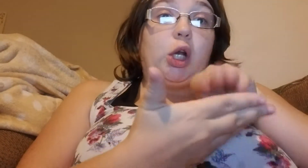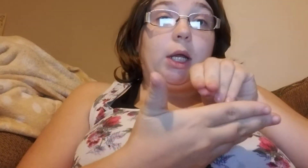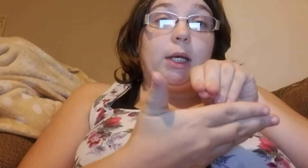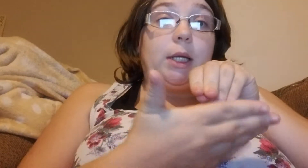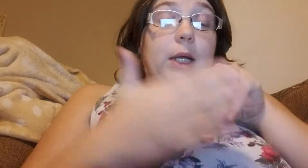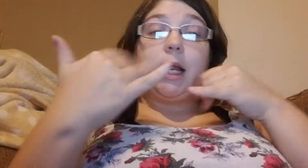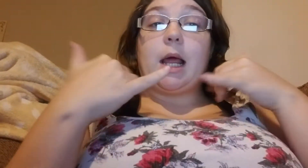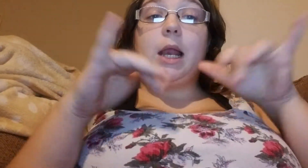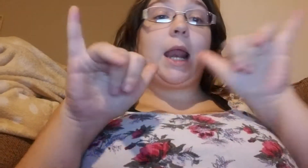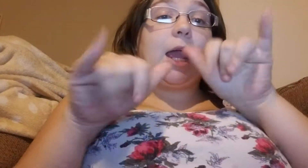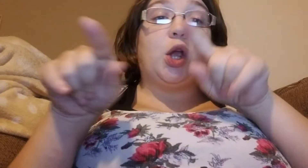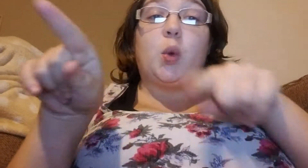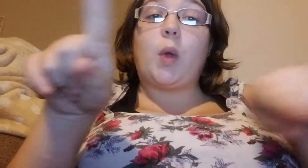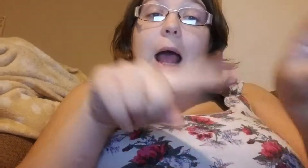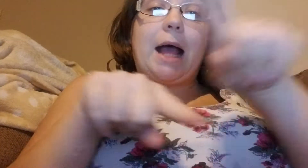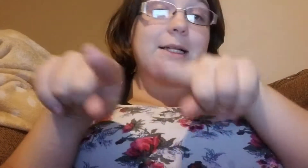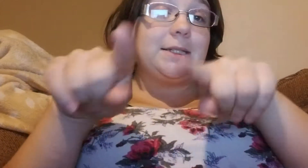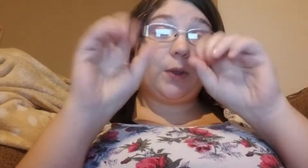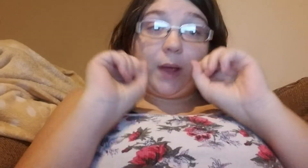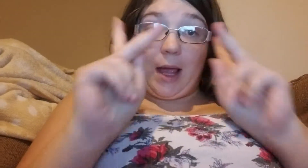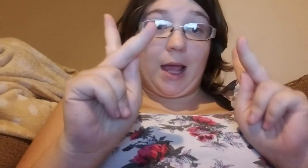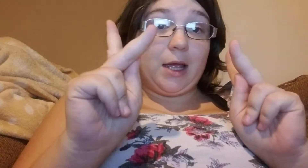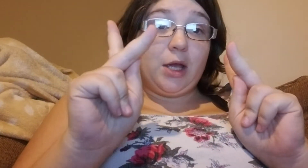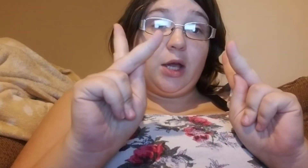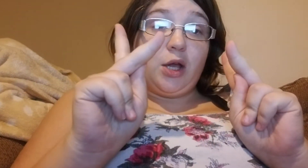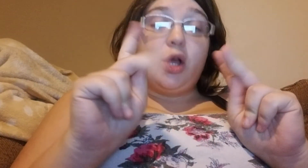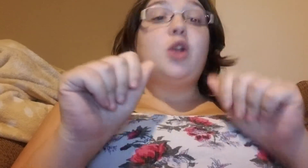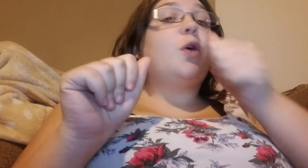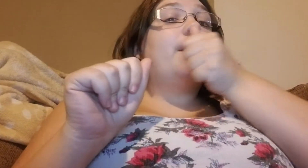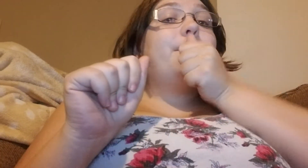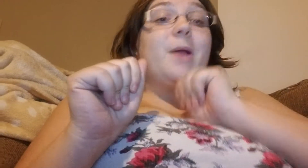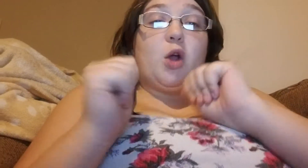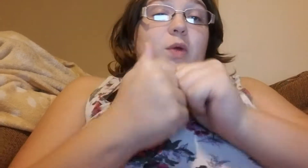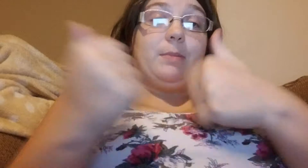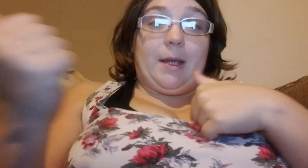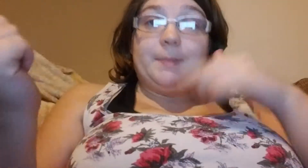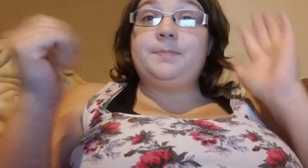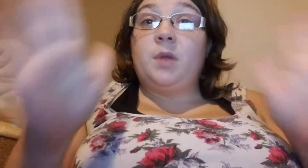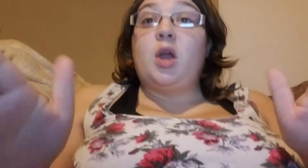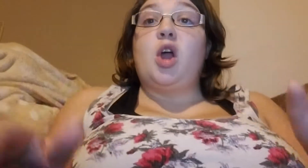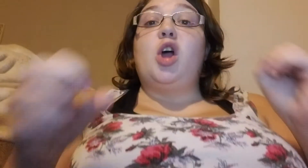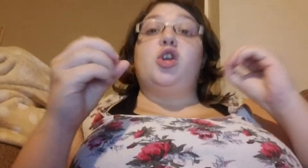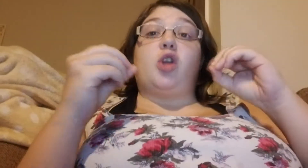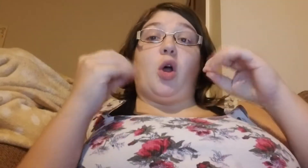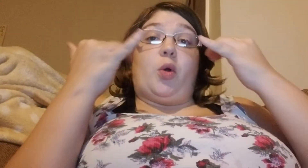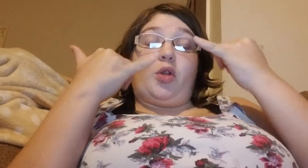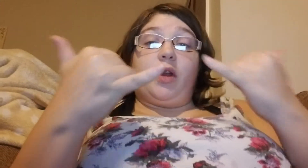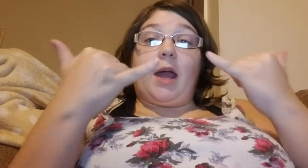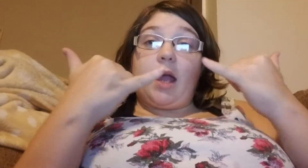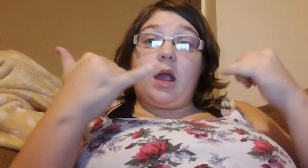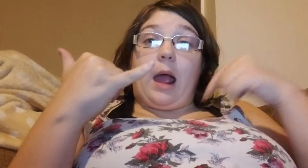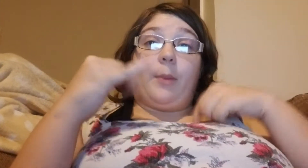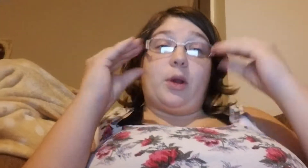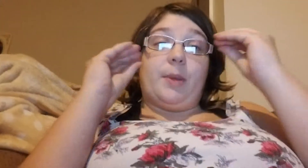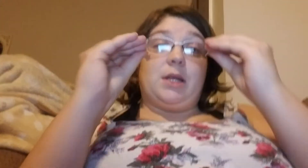learning like you guys, okay? So bear with me. So today I'm going to be